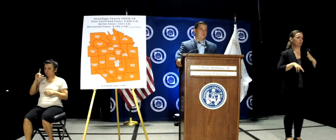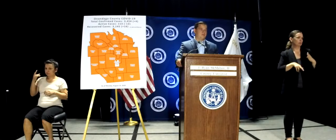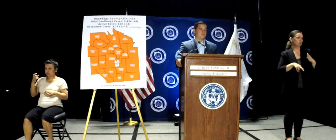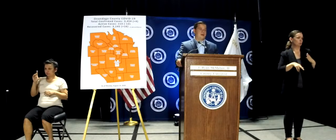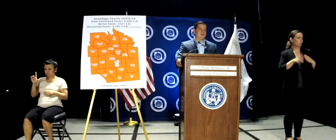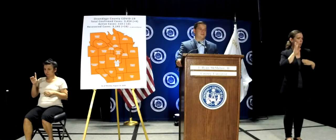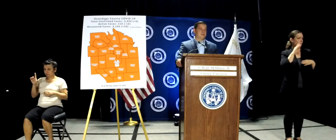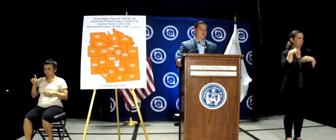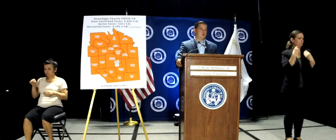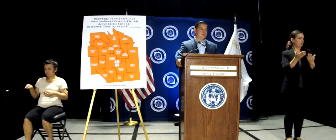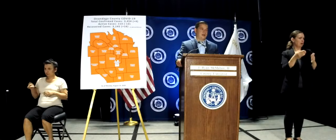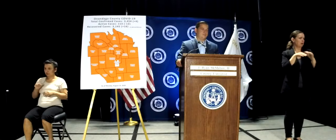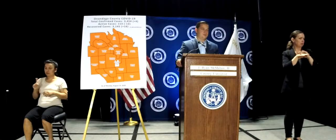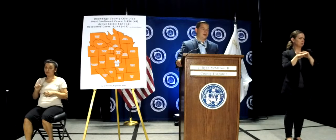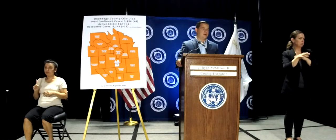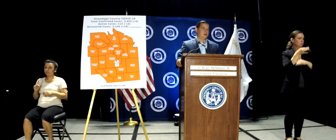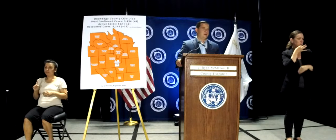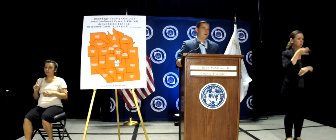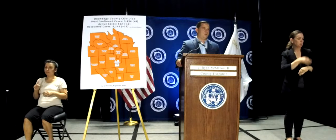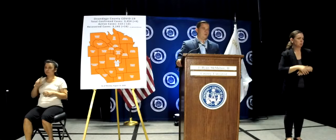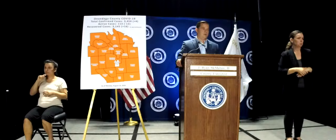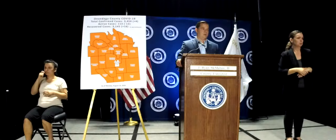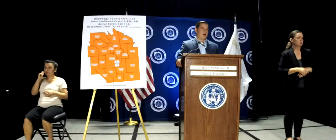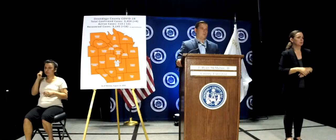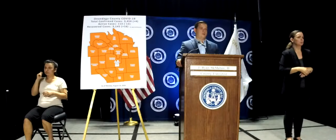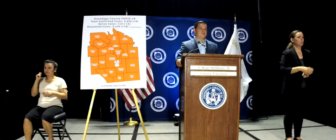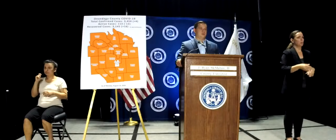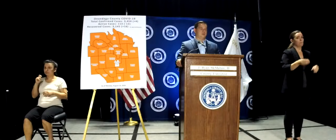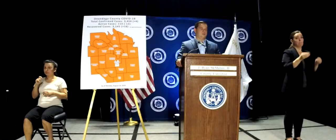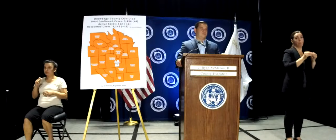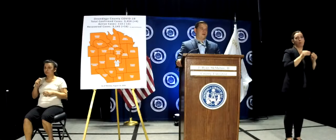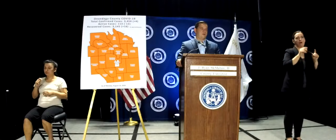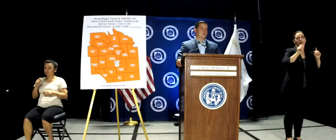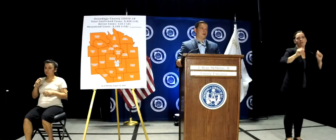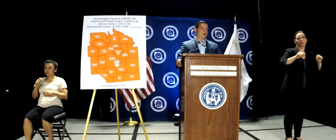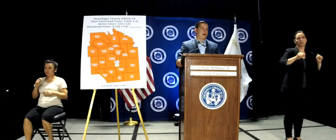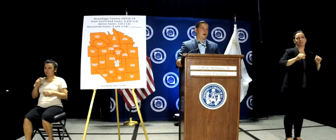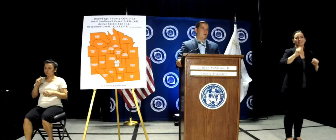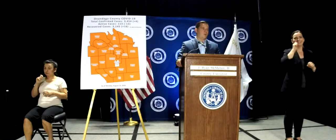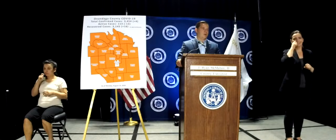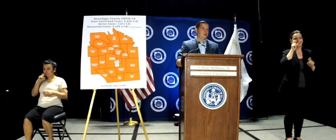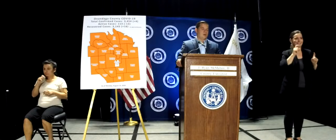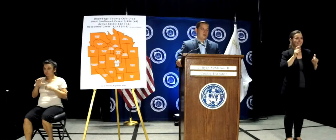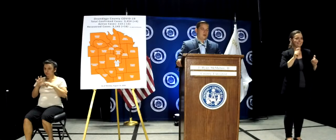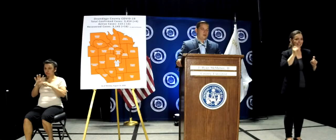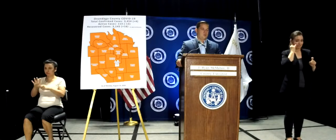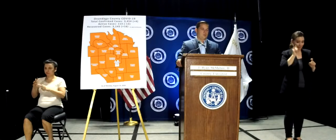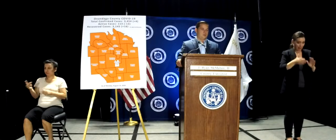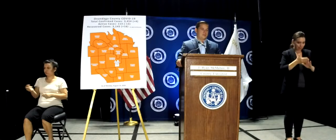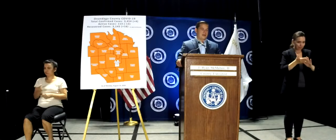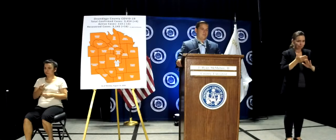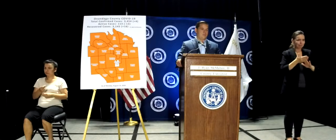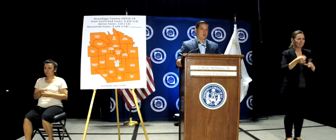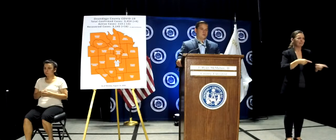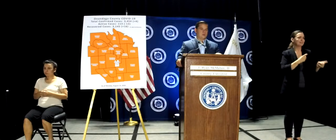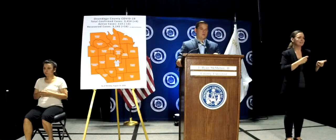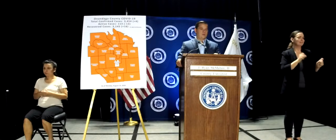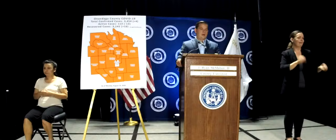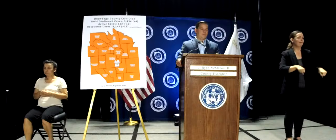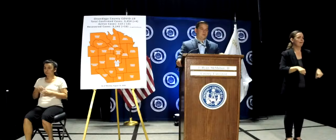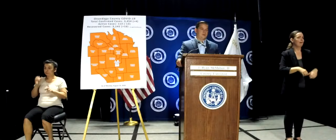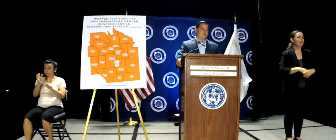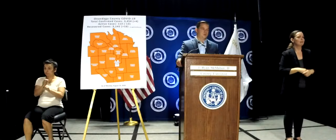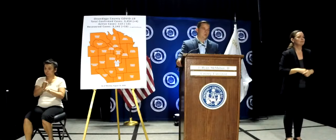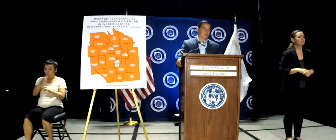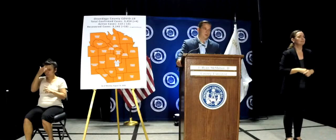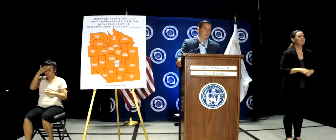a level of capacity and turn times that it will help us deal with the virus right now in real time, but also will